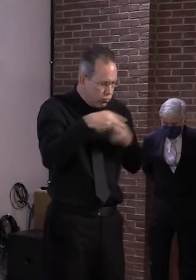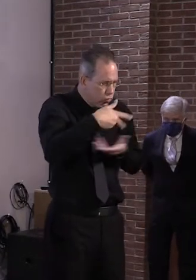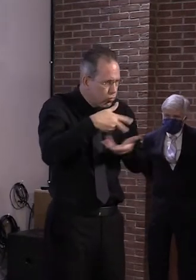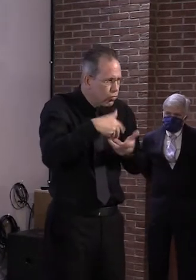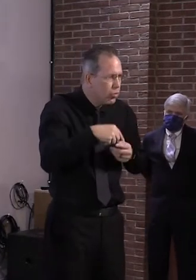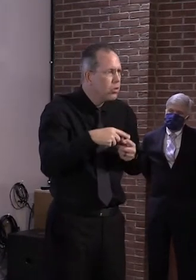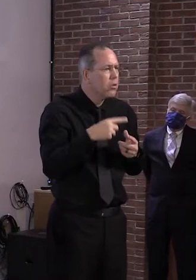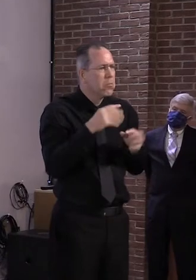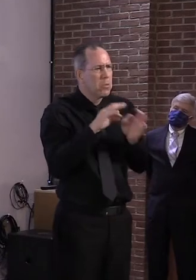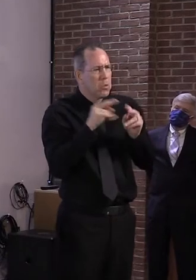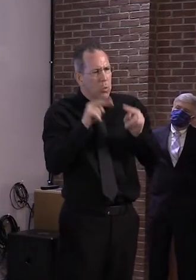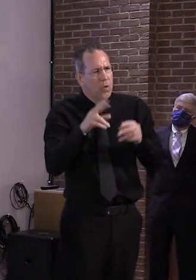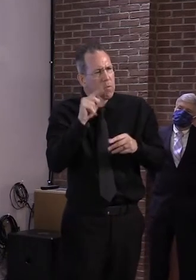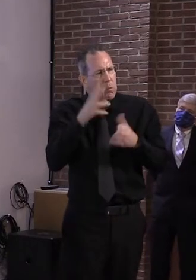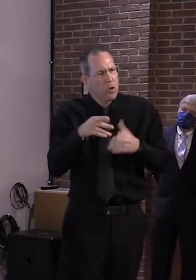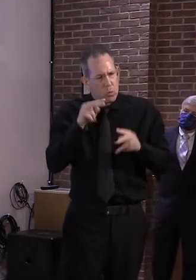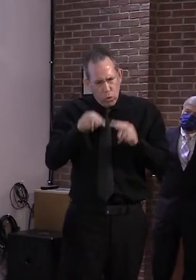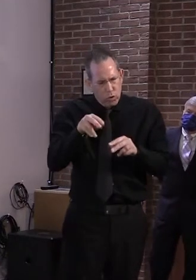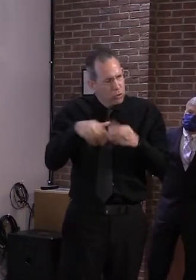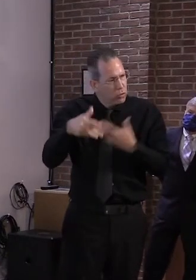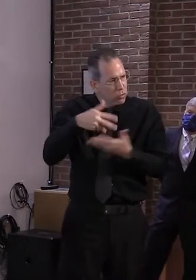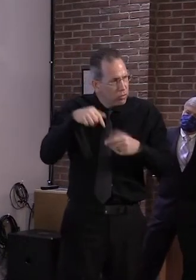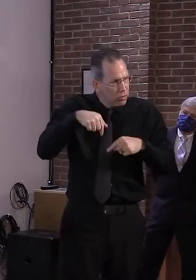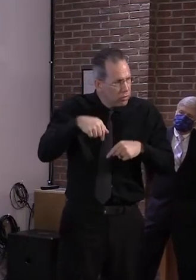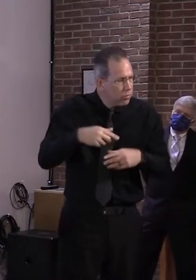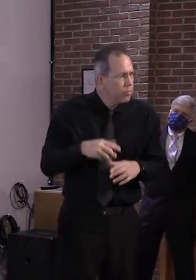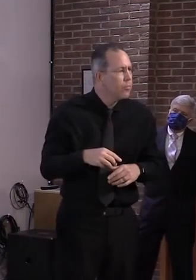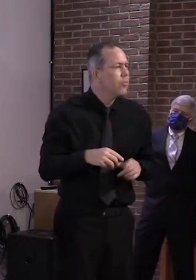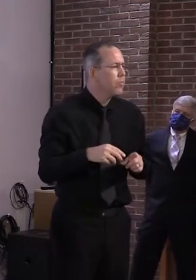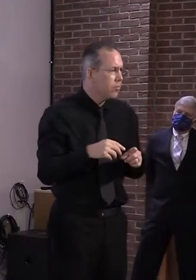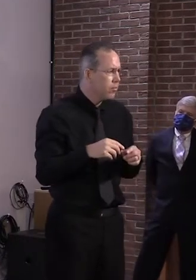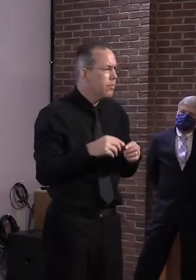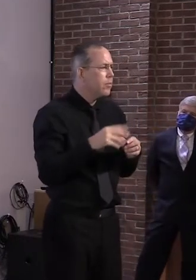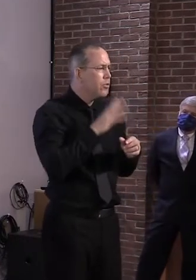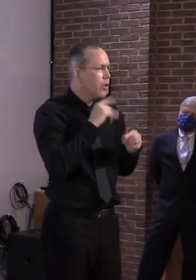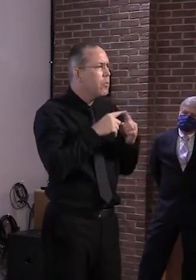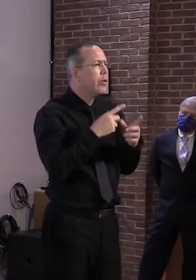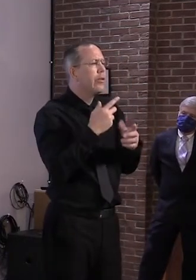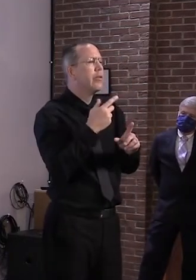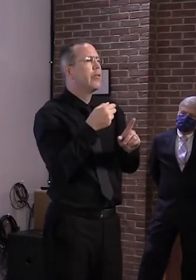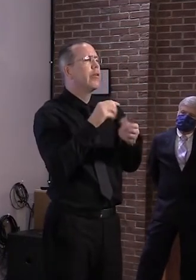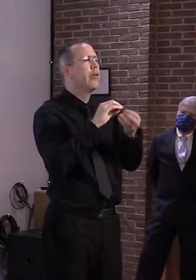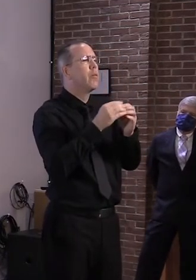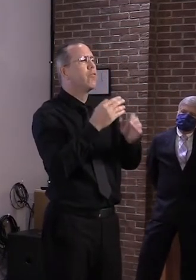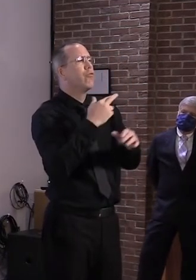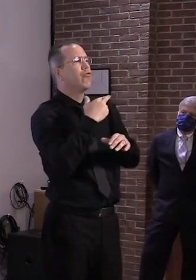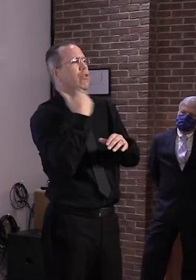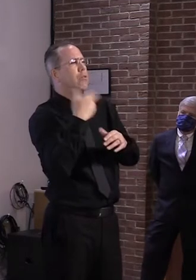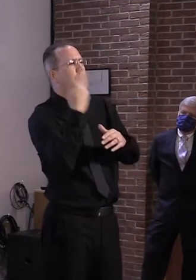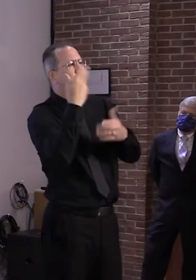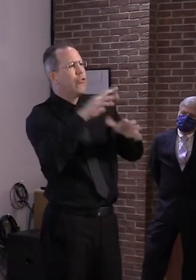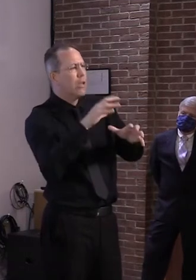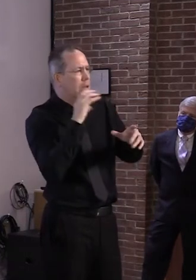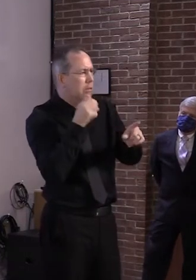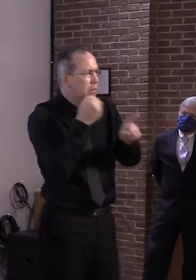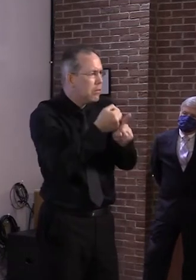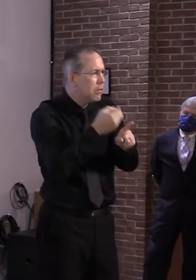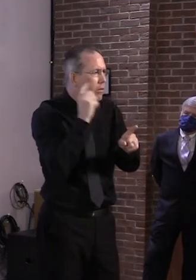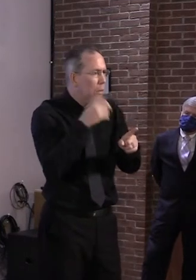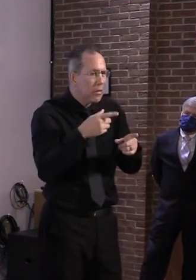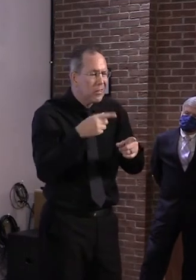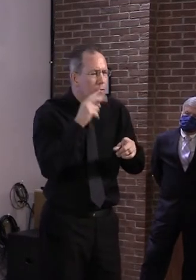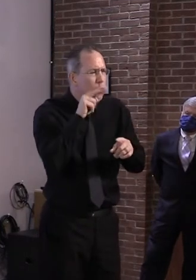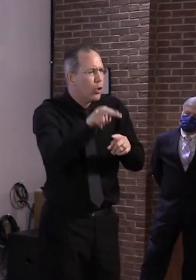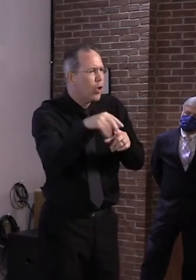this active case count is really a proxy for risk that is easy for us to sort of monitor and to communicate. But we're looking at those other